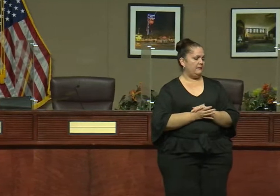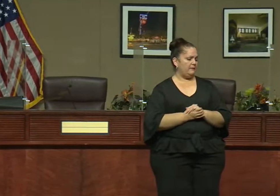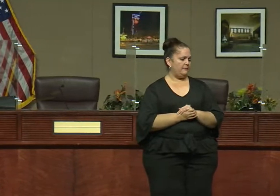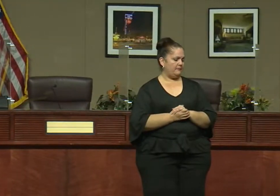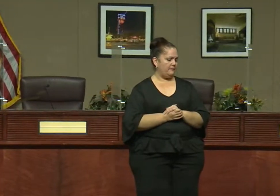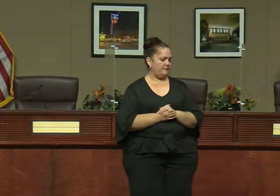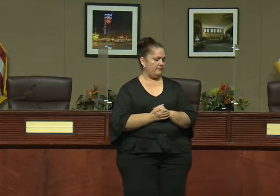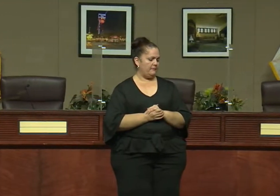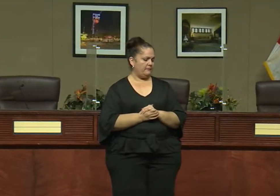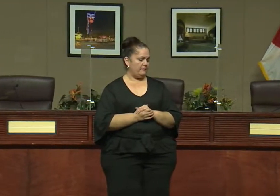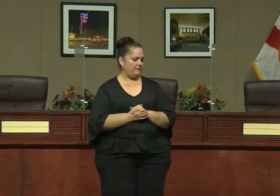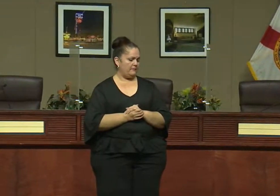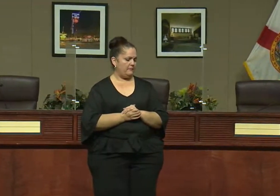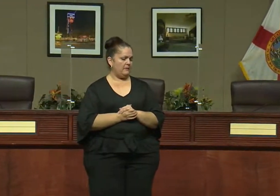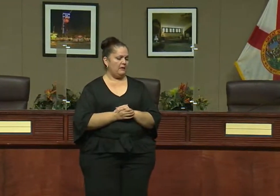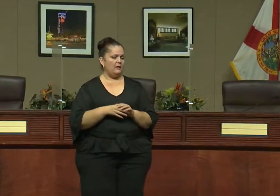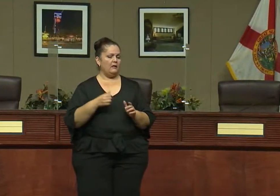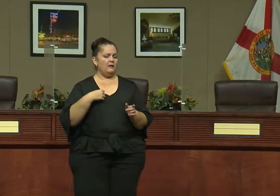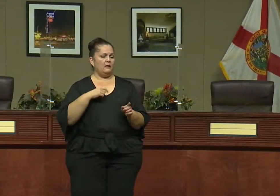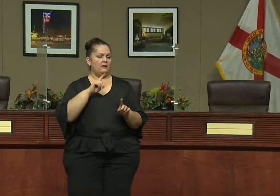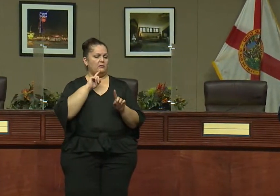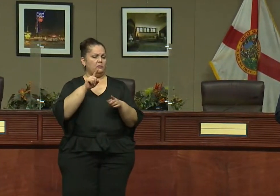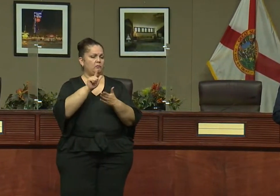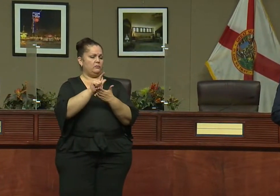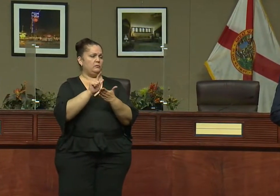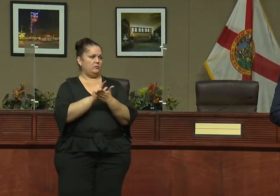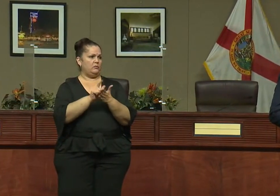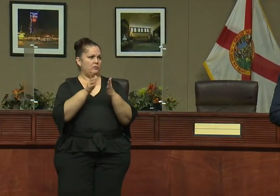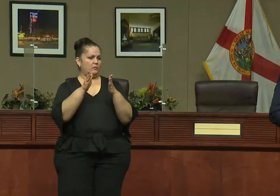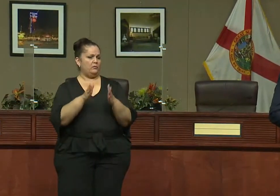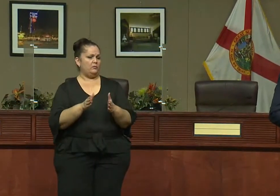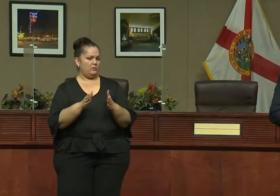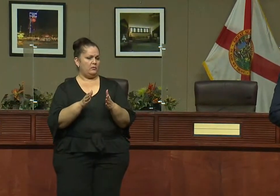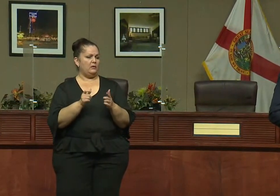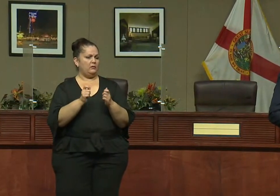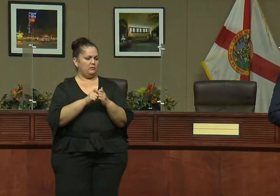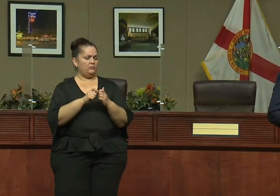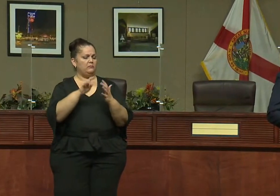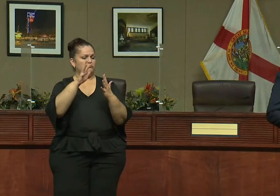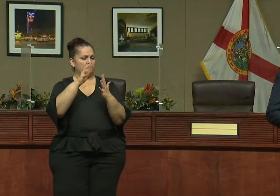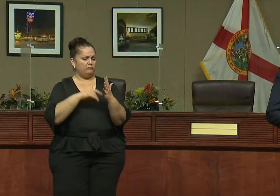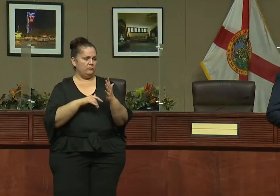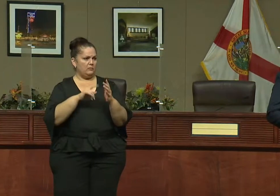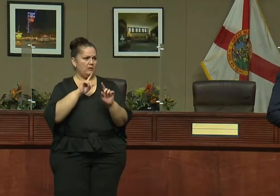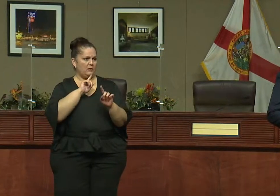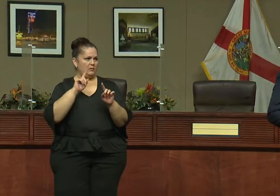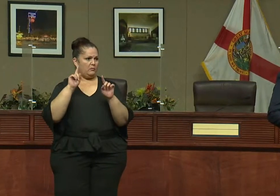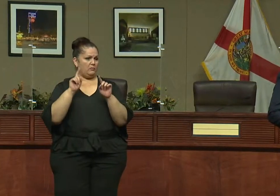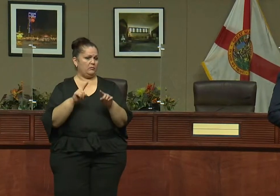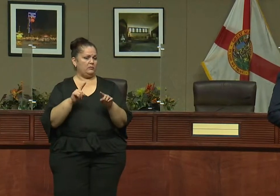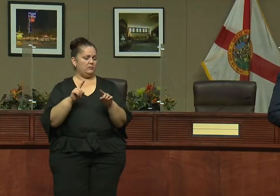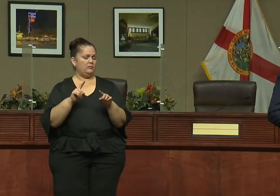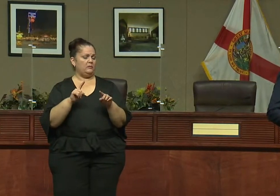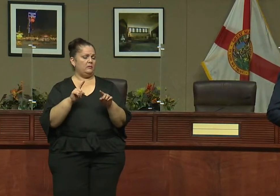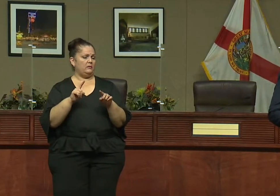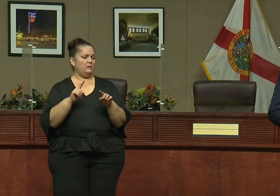I have directed the county attorney to draft an executive order